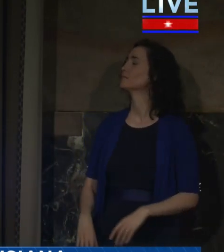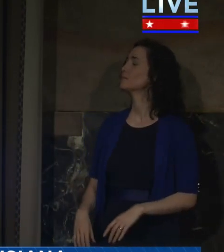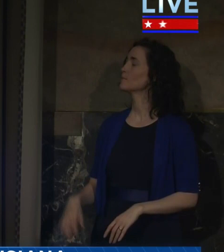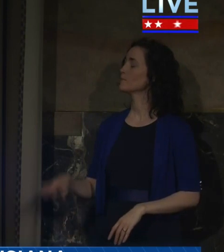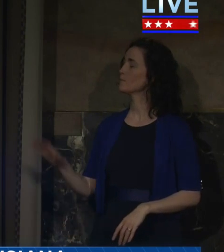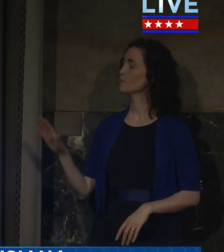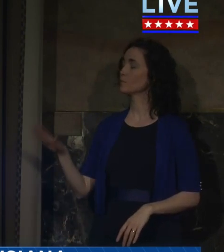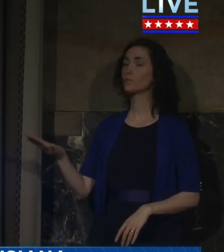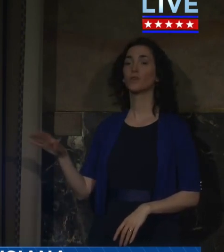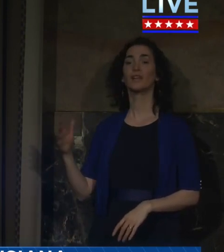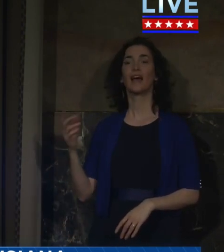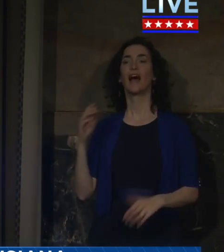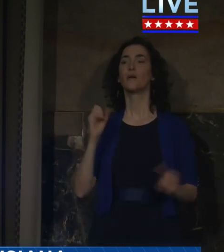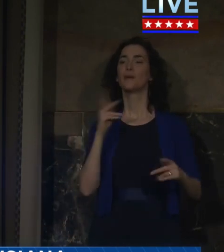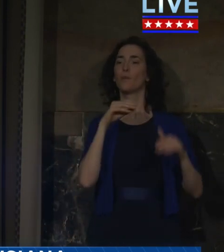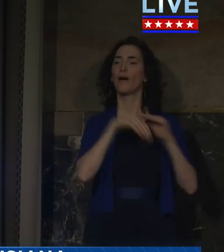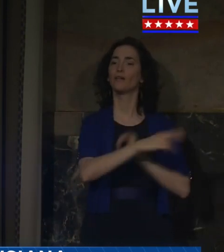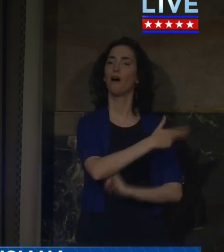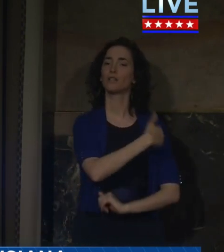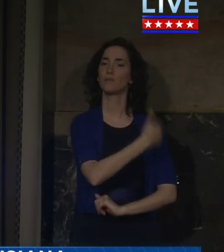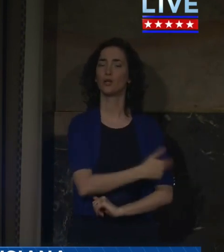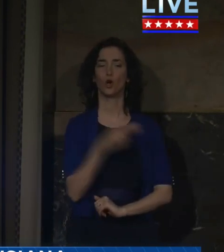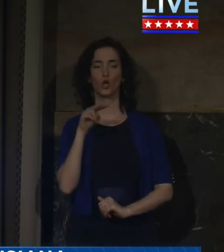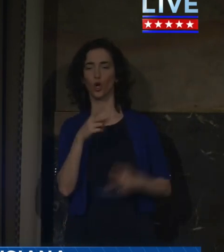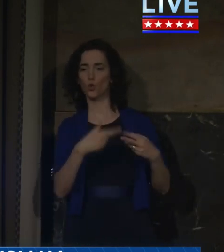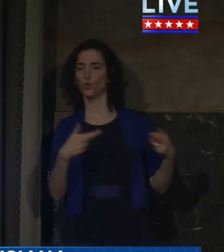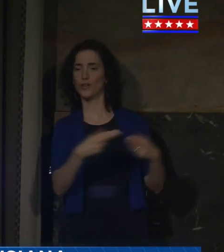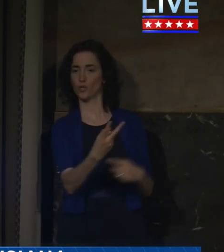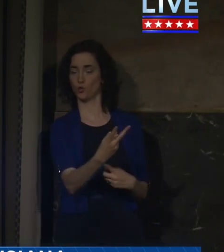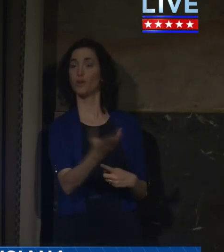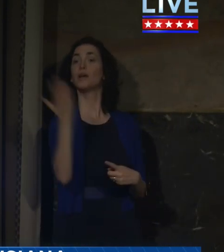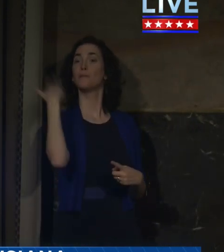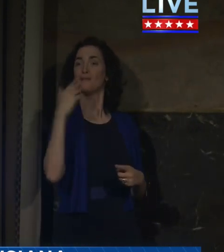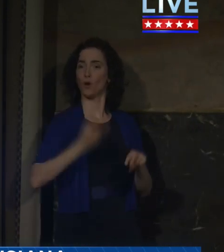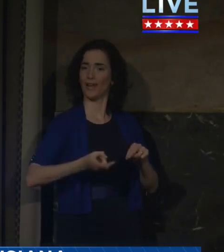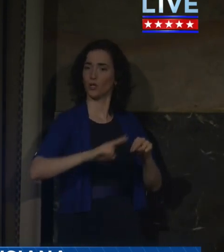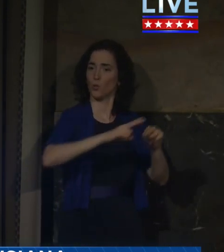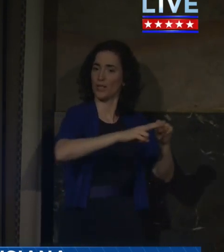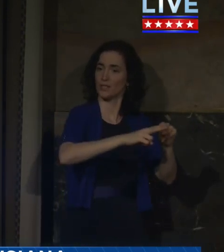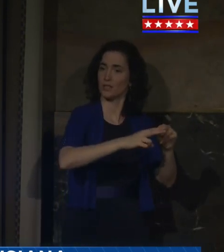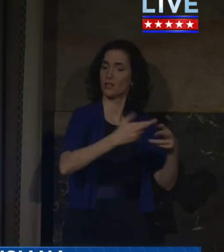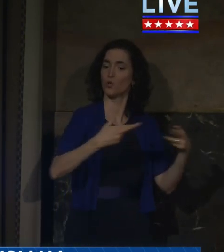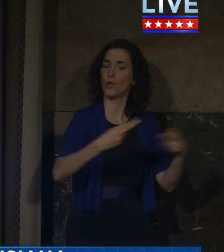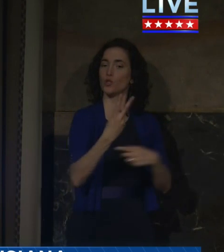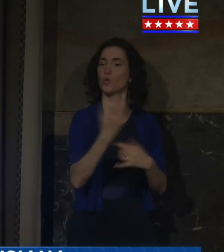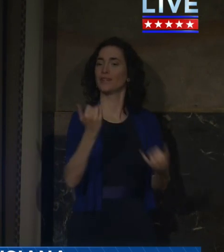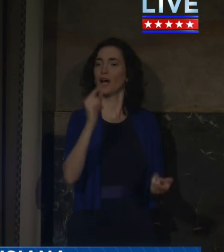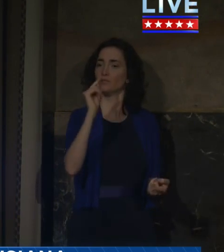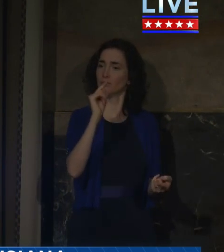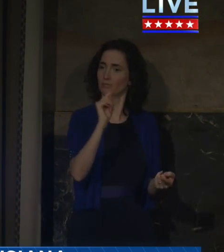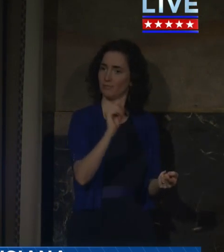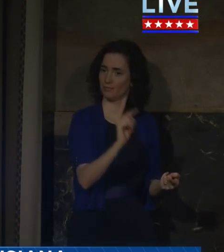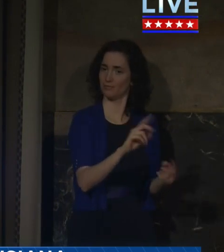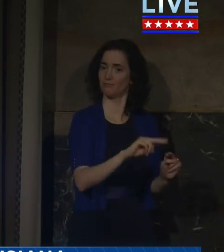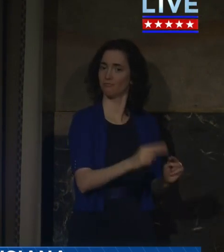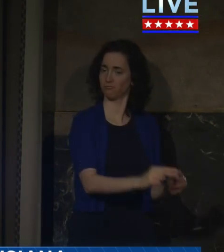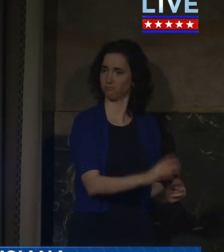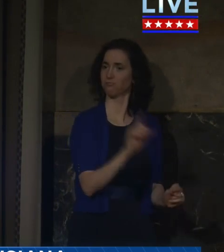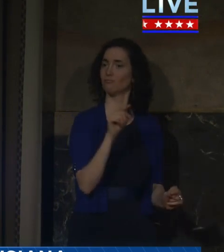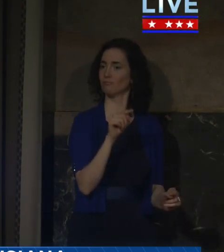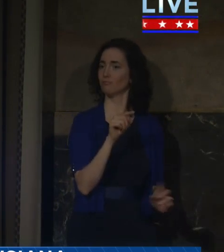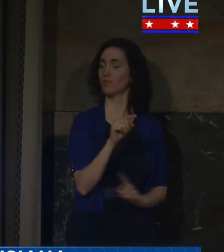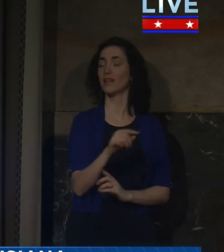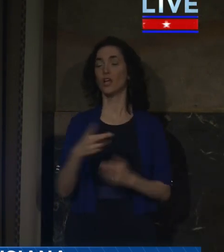see that Region 2, where we had previously seen an increase, now is in a decreasing trajectory.